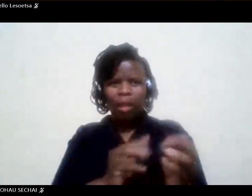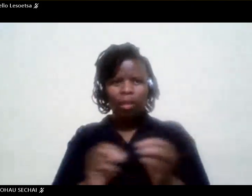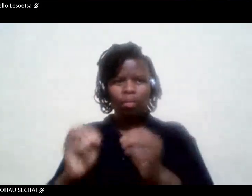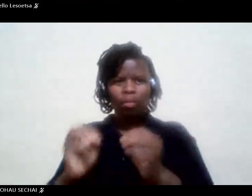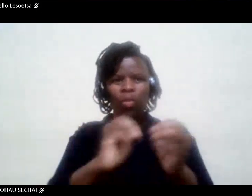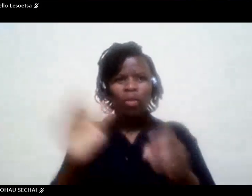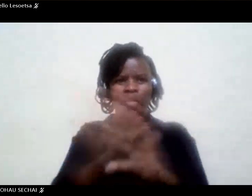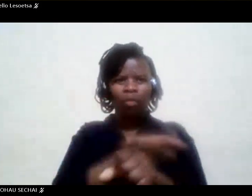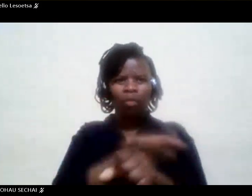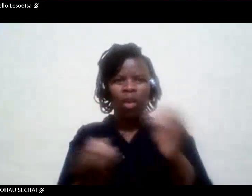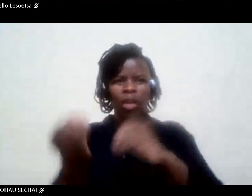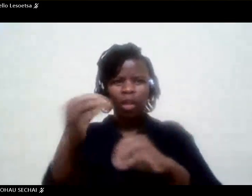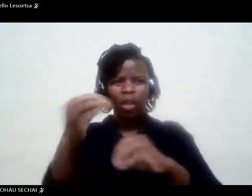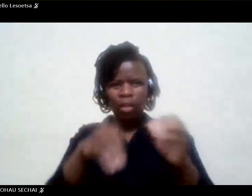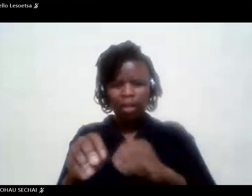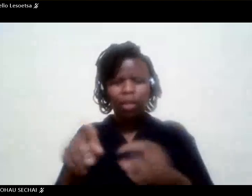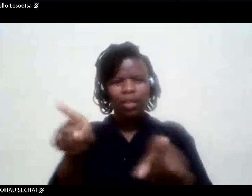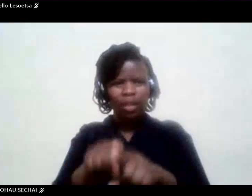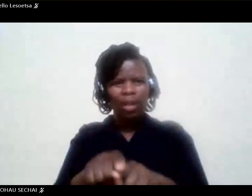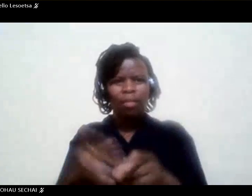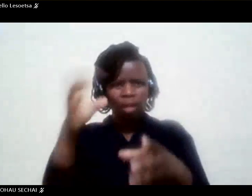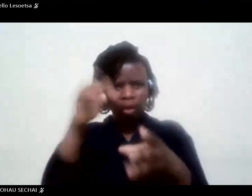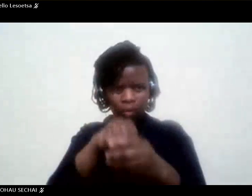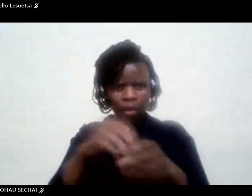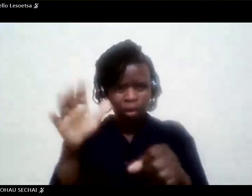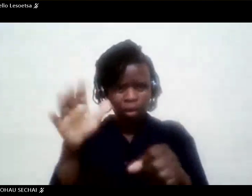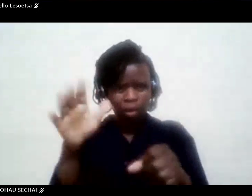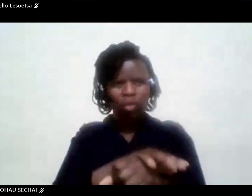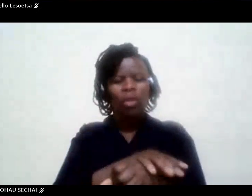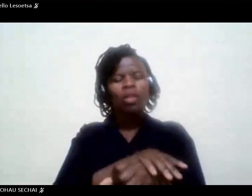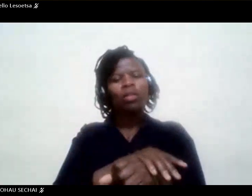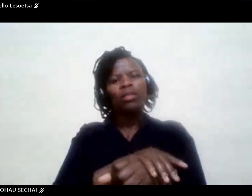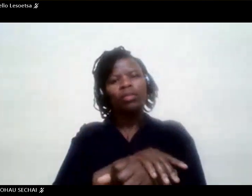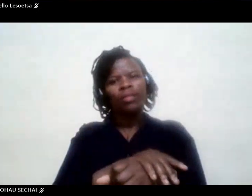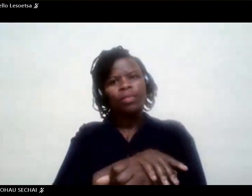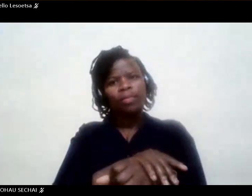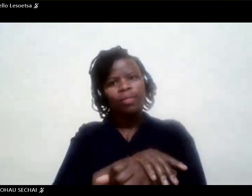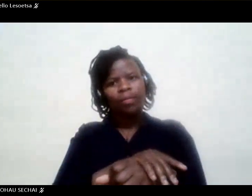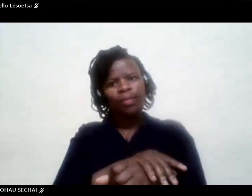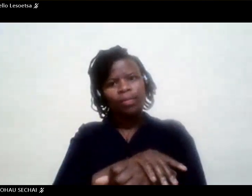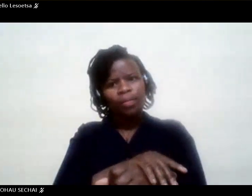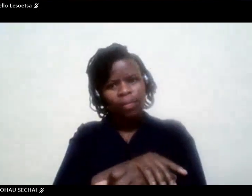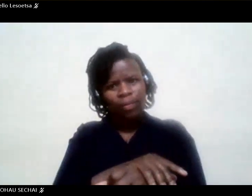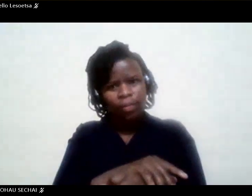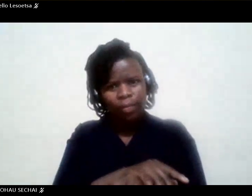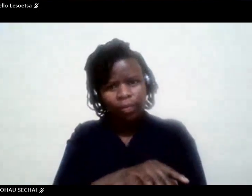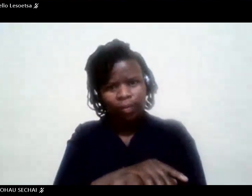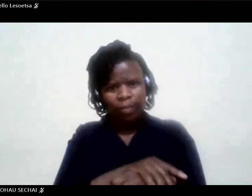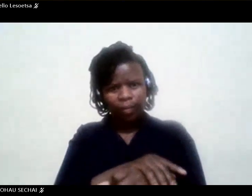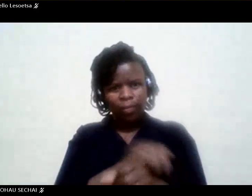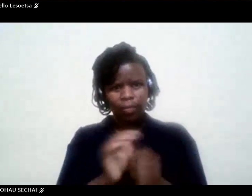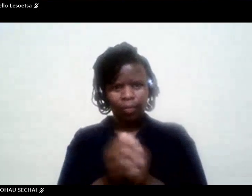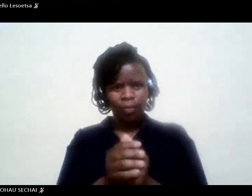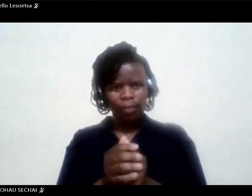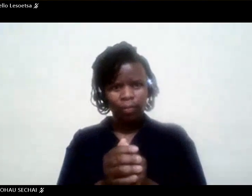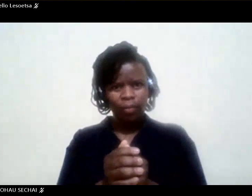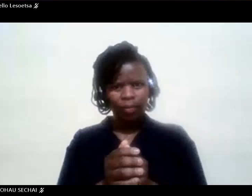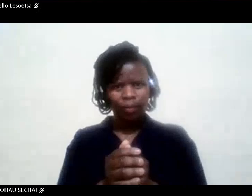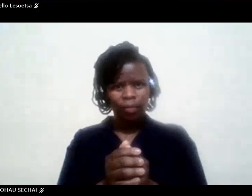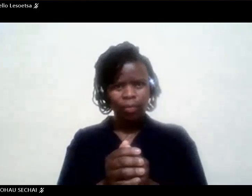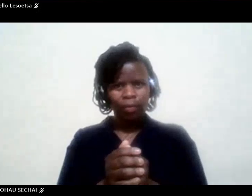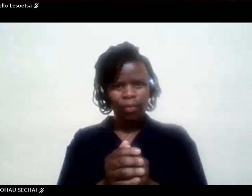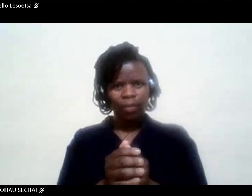participate, in terms of getting to lectures, and the rest of it. And you don't consider other aspects, such